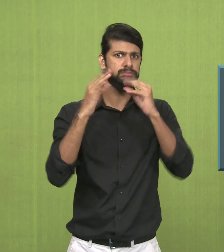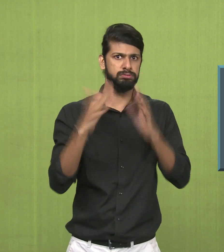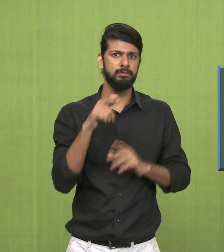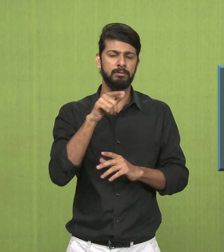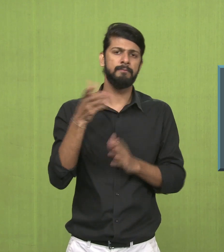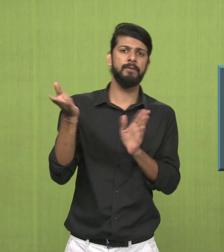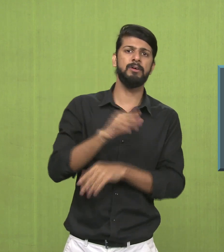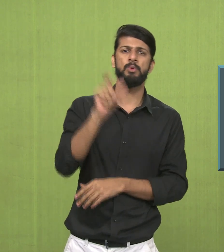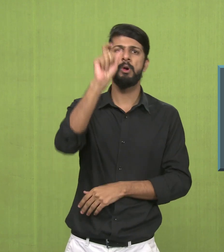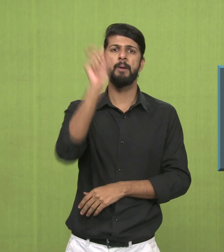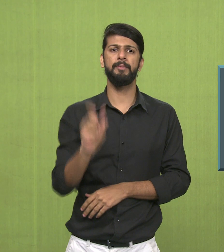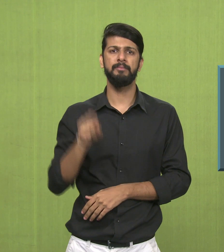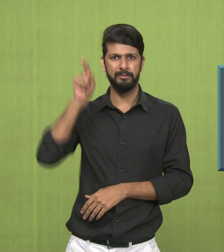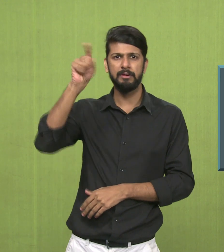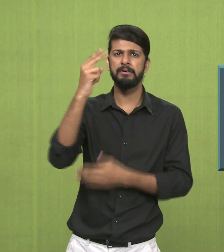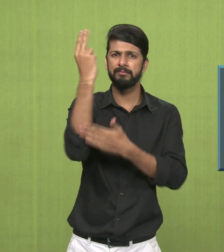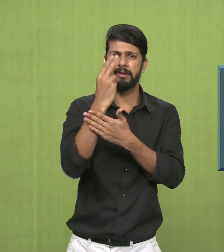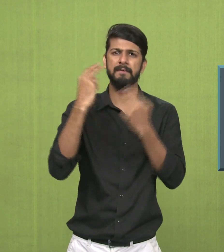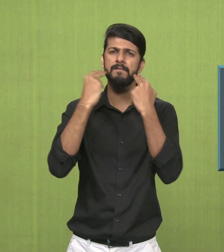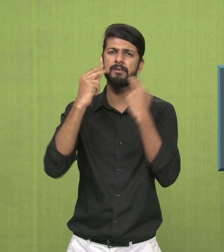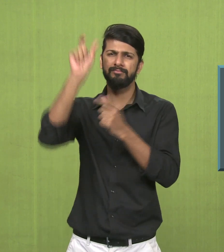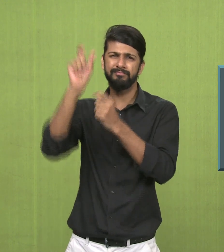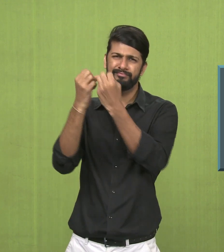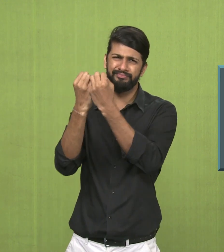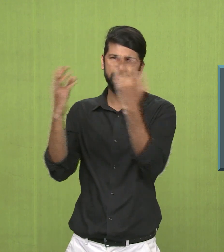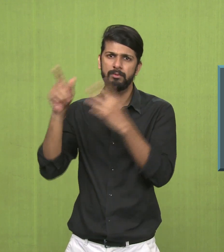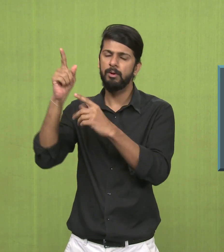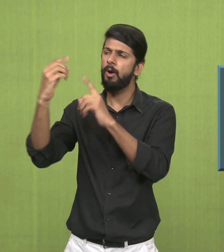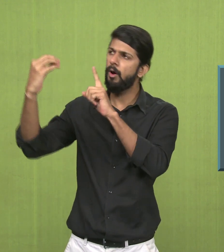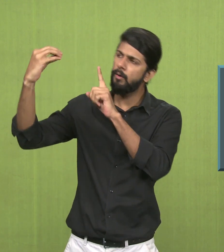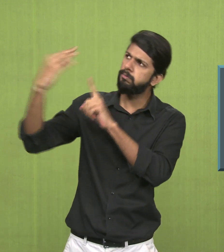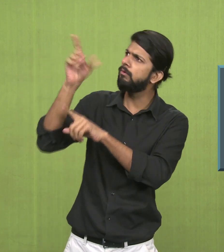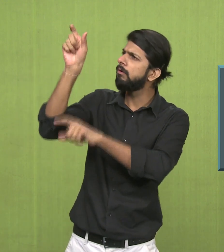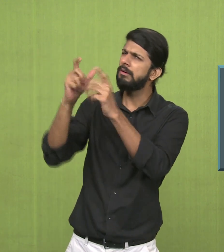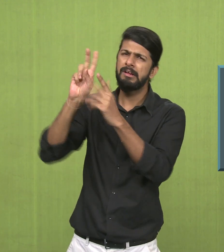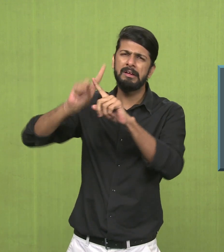Raja Ravi Varma was highly influenced by Italian painters.